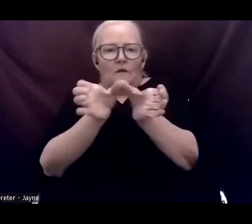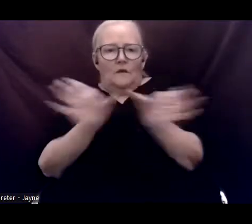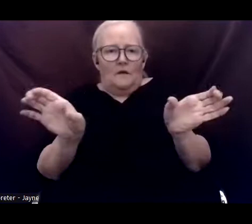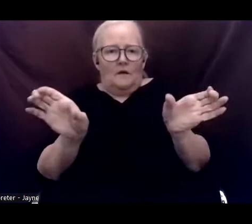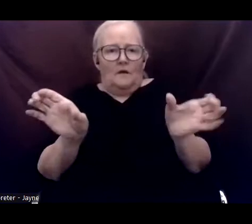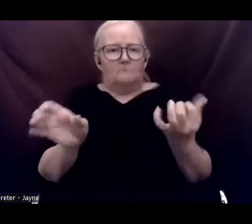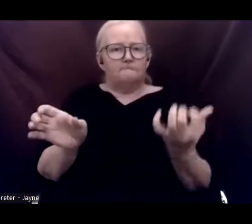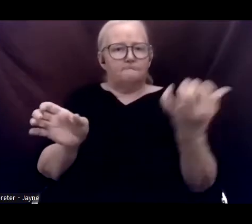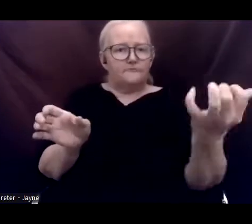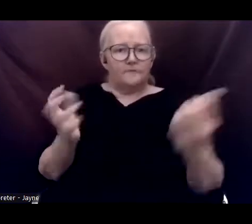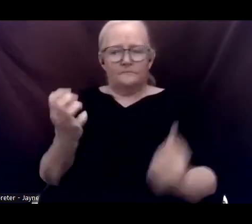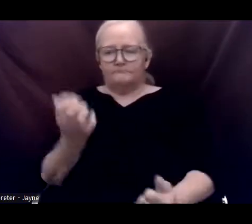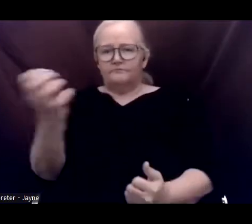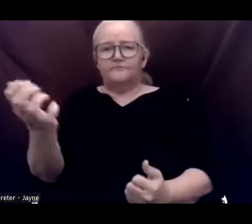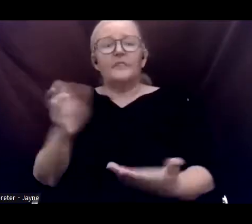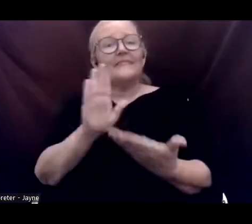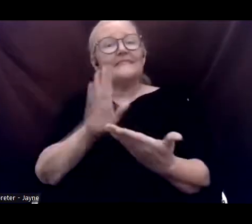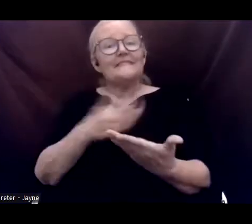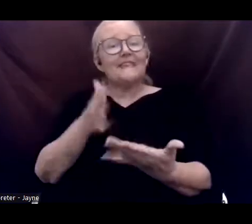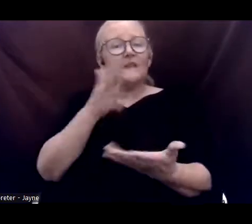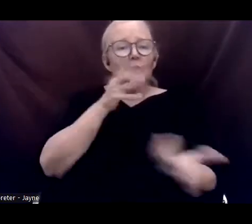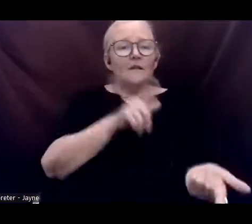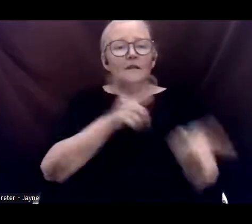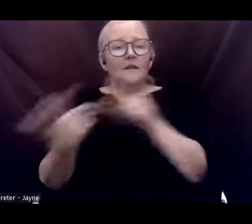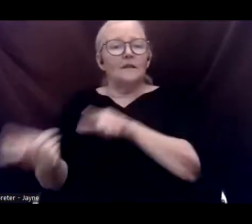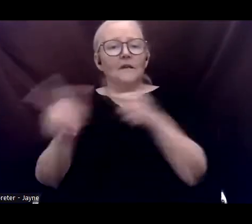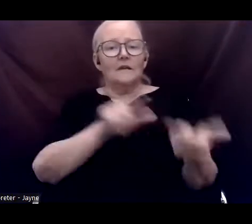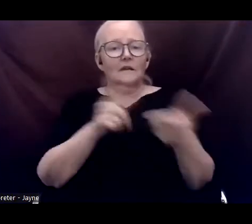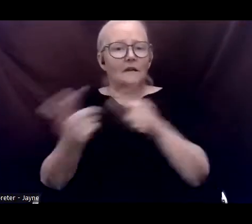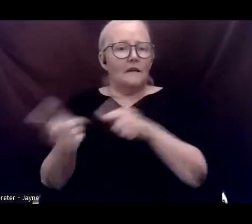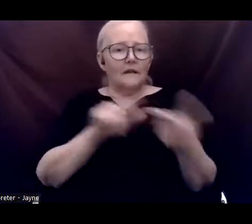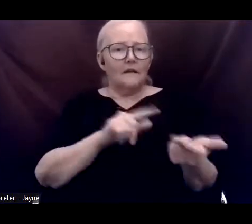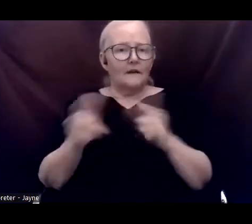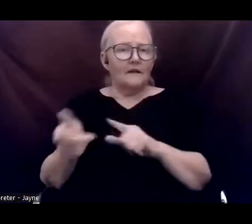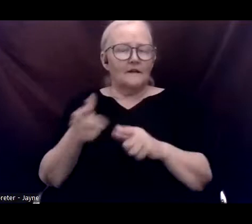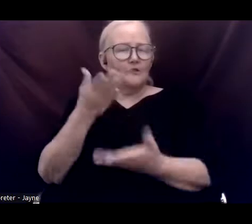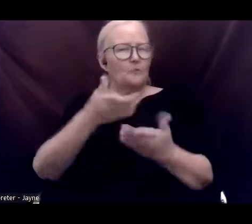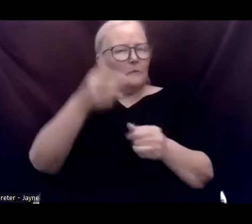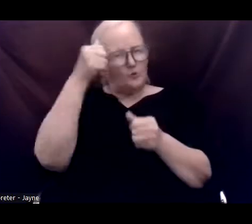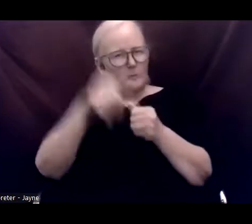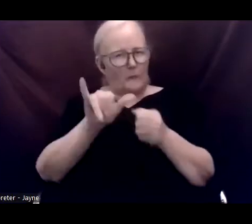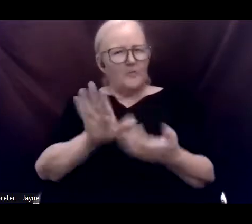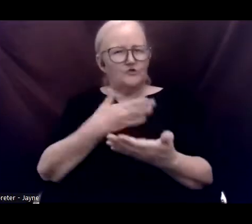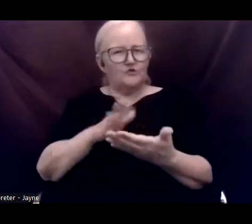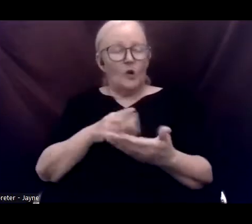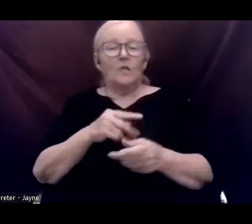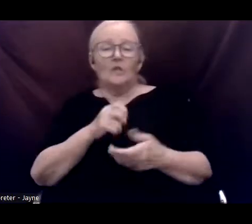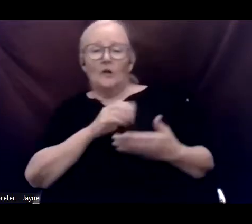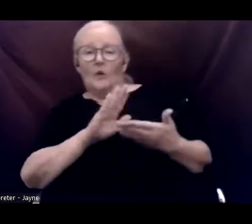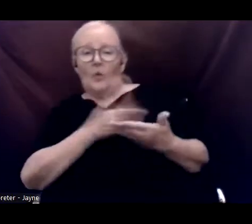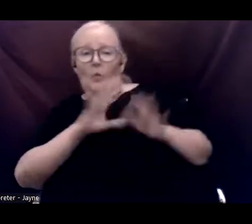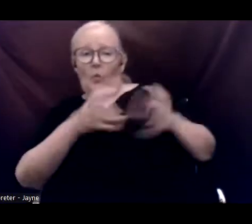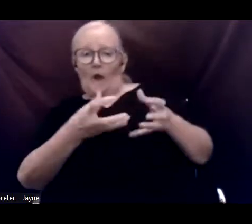have a round with Return Again. You may have remember singing it before. I've divided the choir into two parts, so we'll